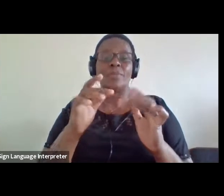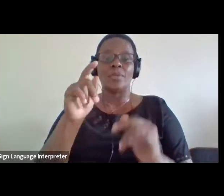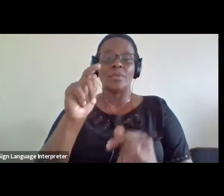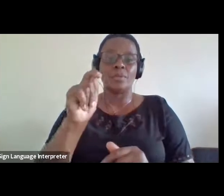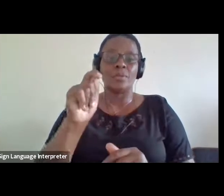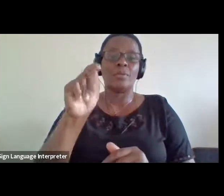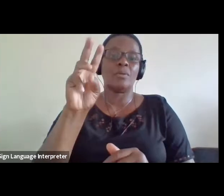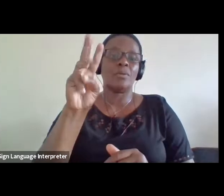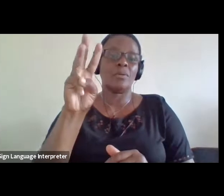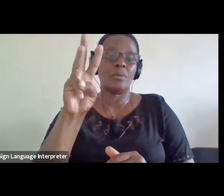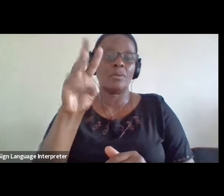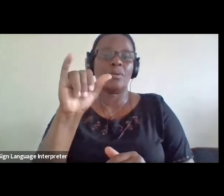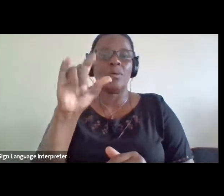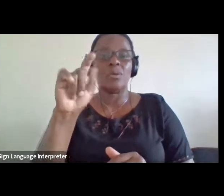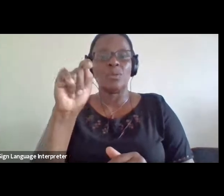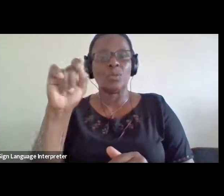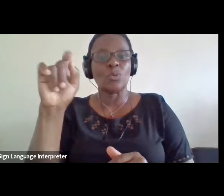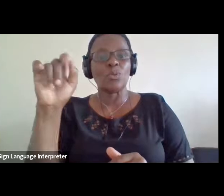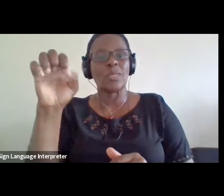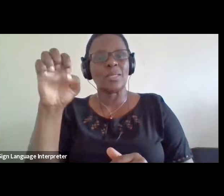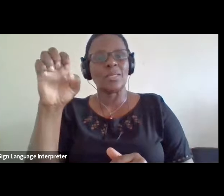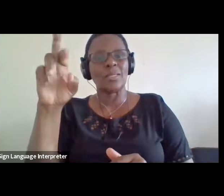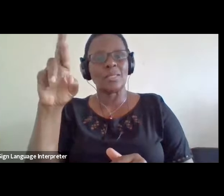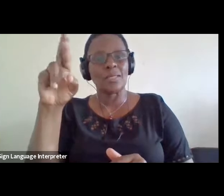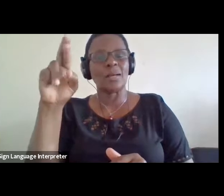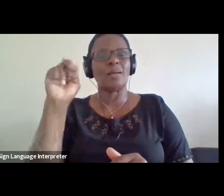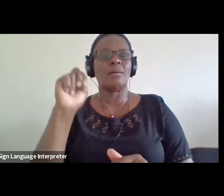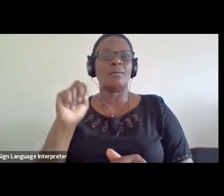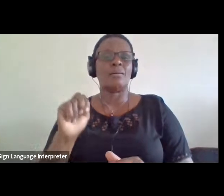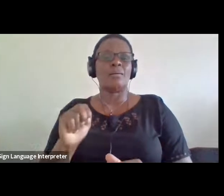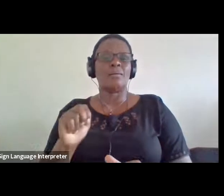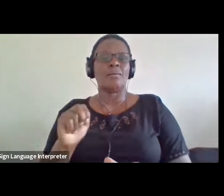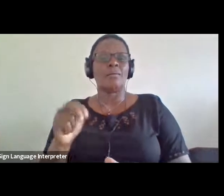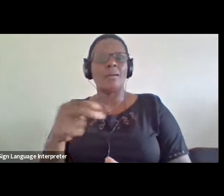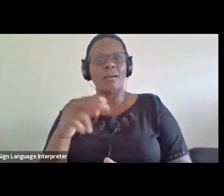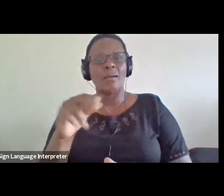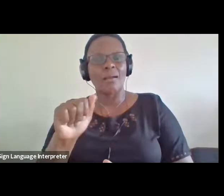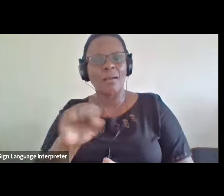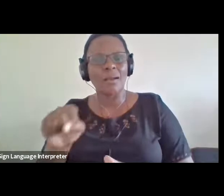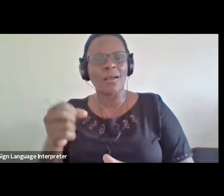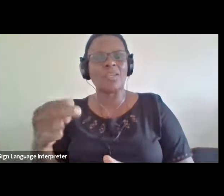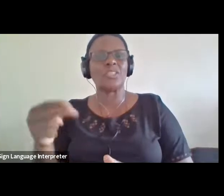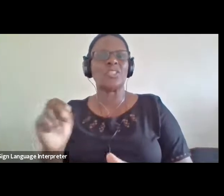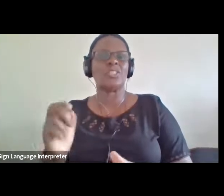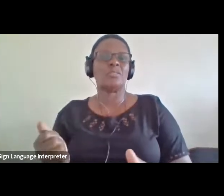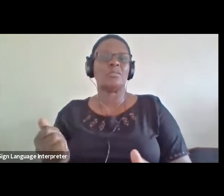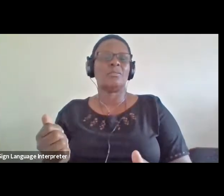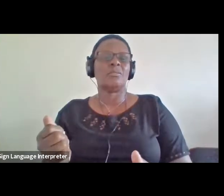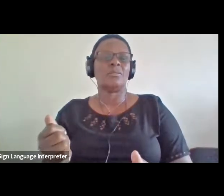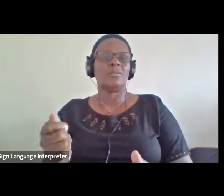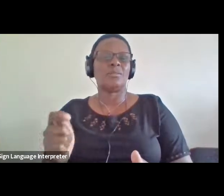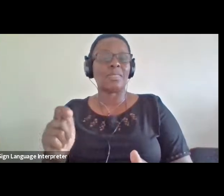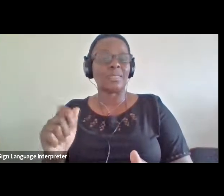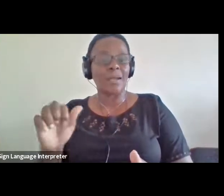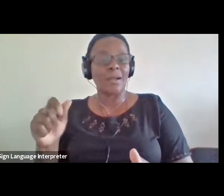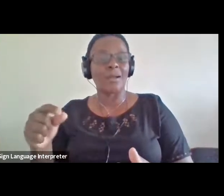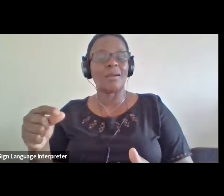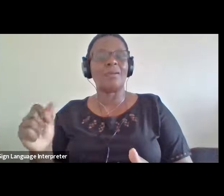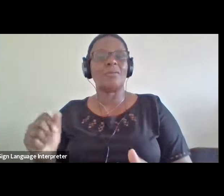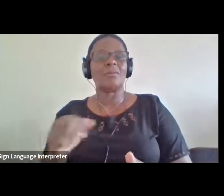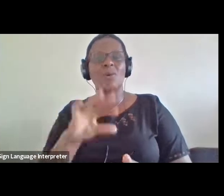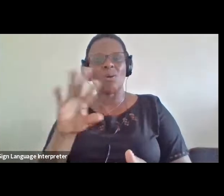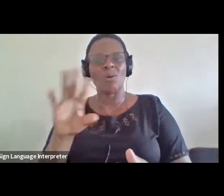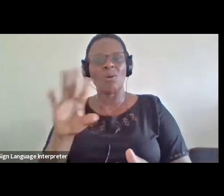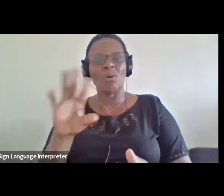call, and tweeting at your local governments, tweeting at digital security ministers, if your local governments have them. I know we do here in